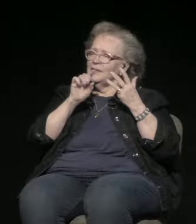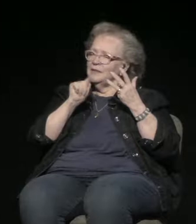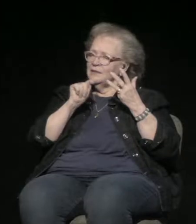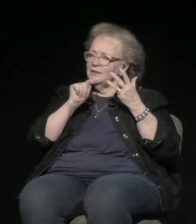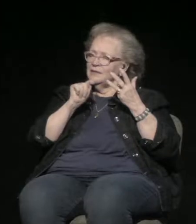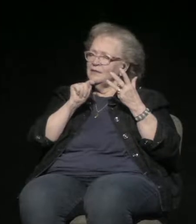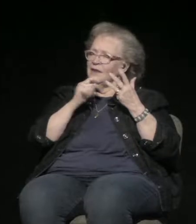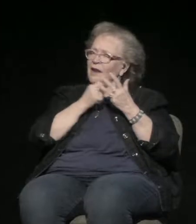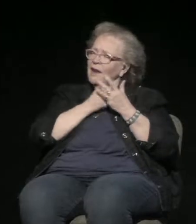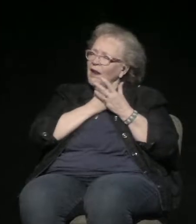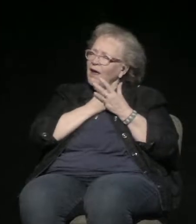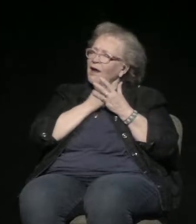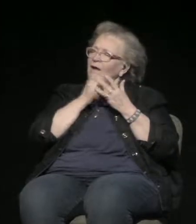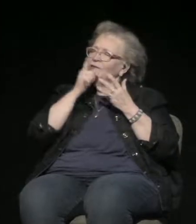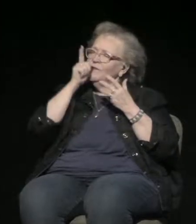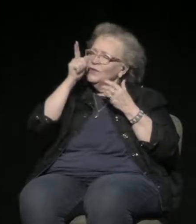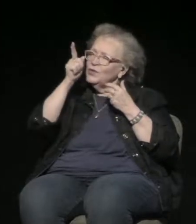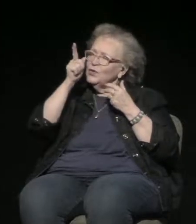May he love you